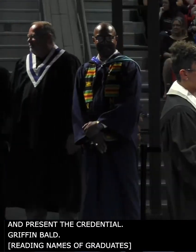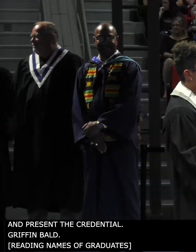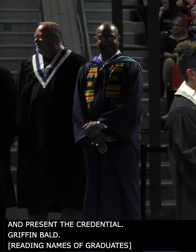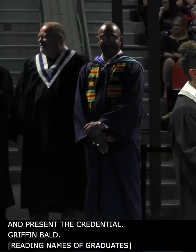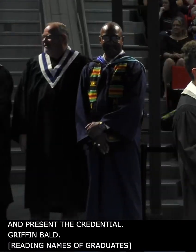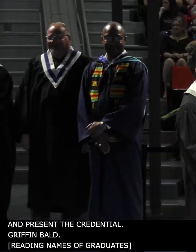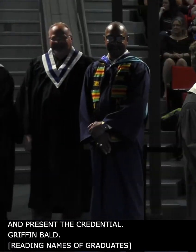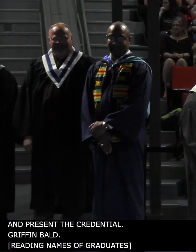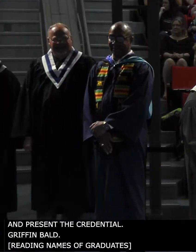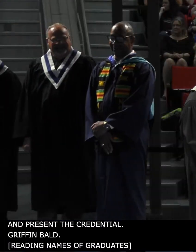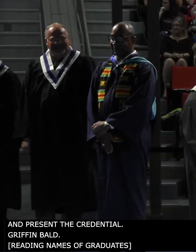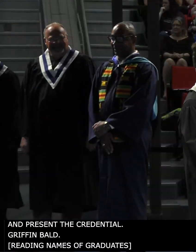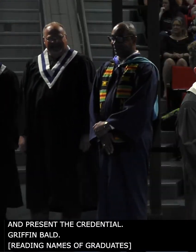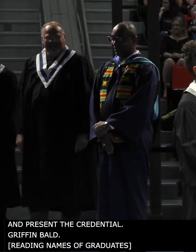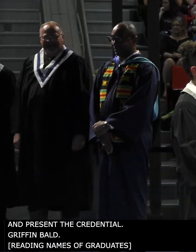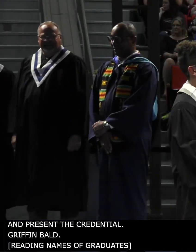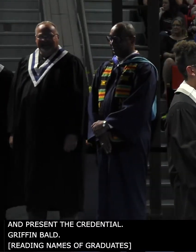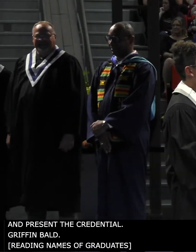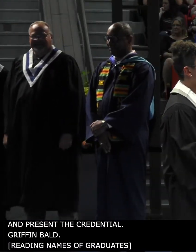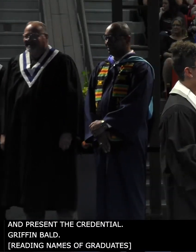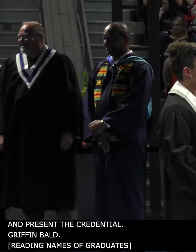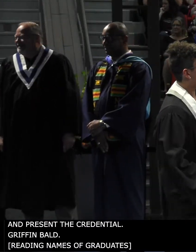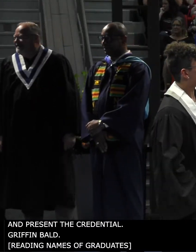It's okay, it's okay.